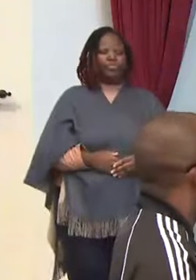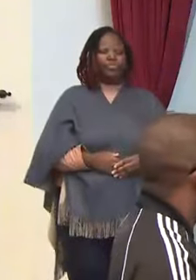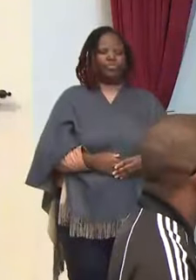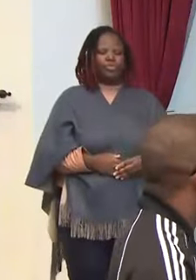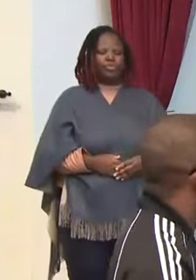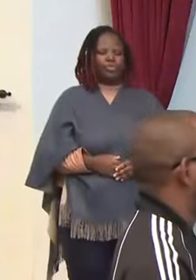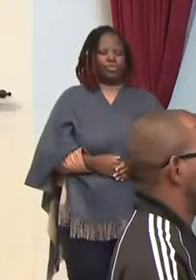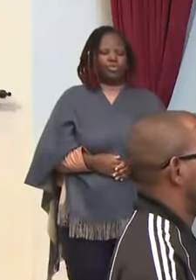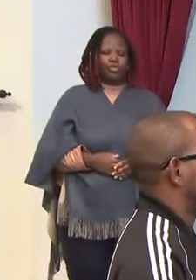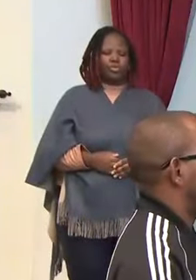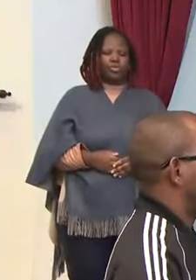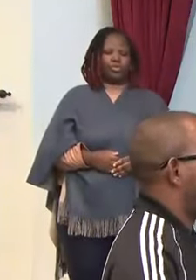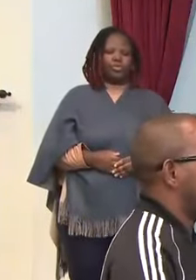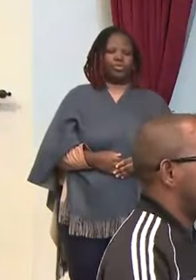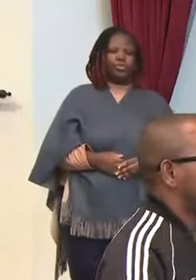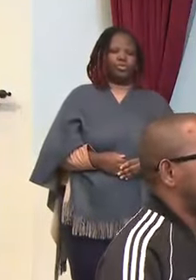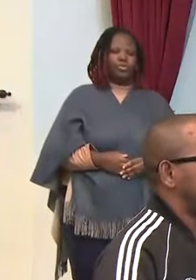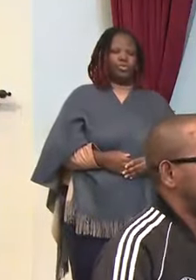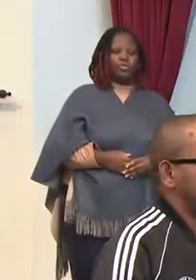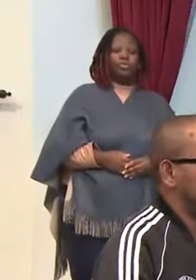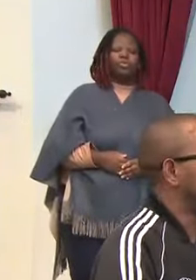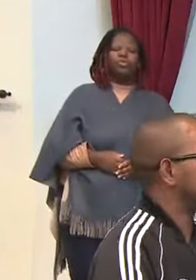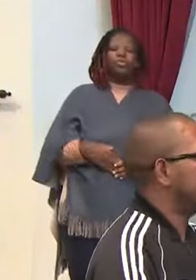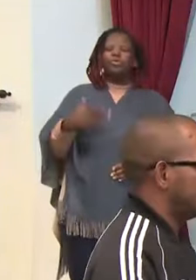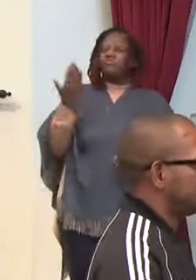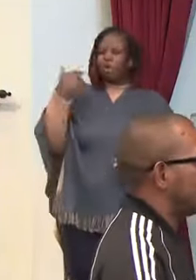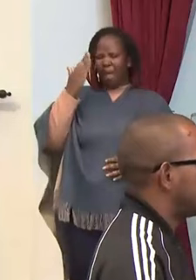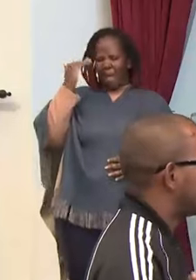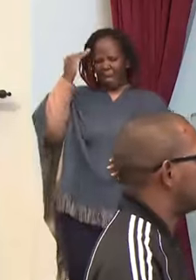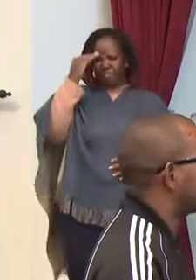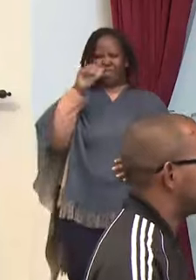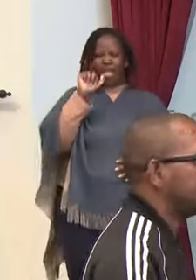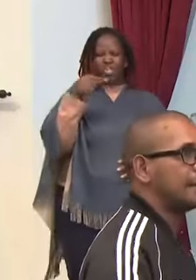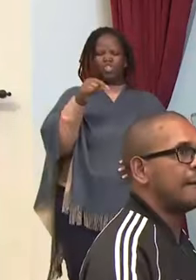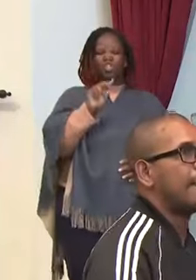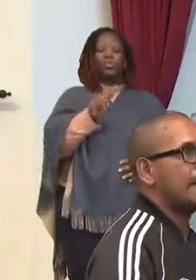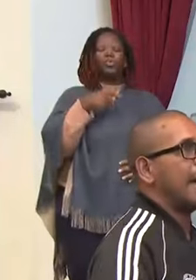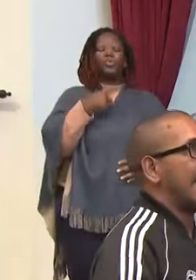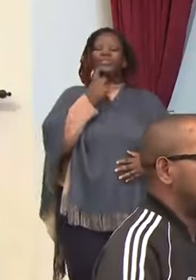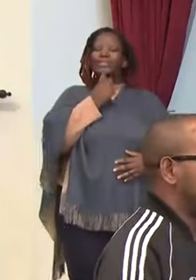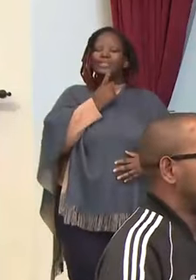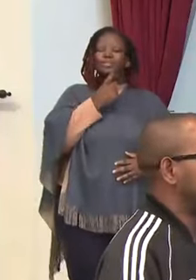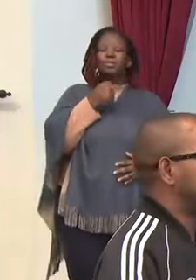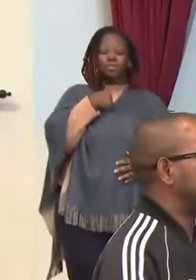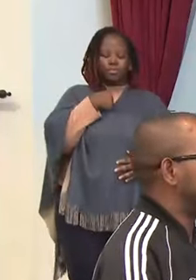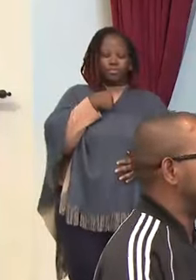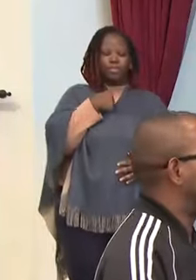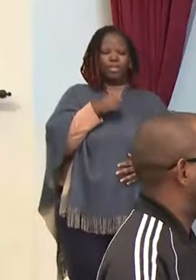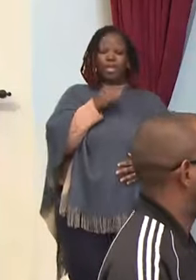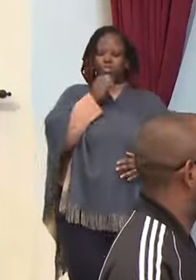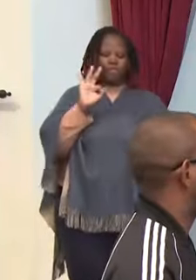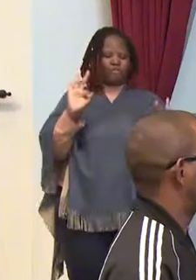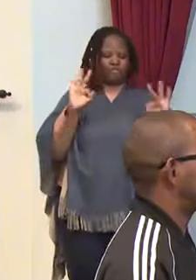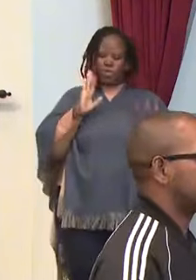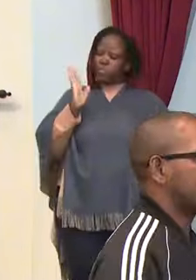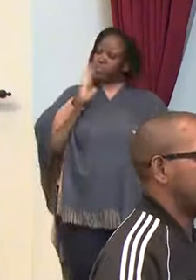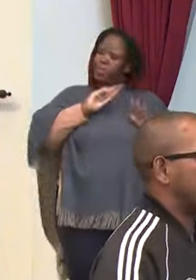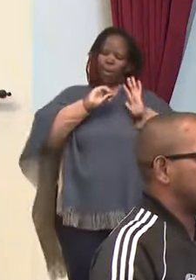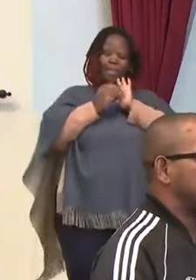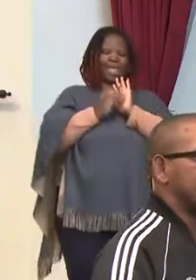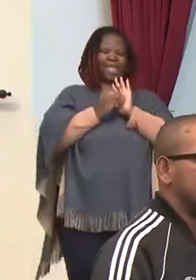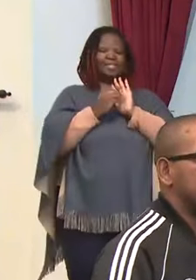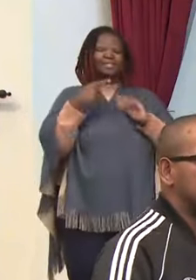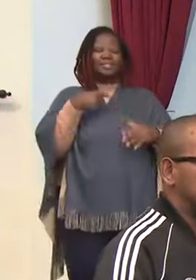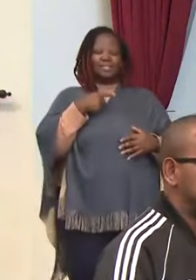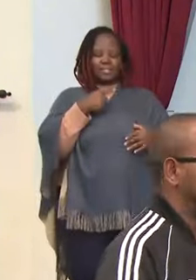General Andre Lincoln, former head of the AGU, is on record as saying, I don't fear any gangster.